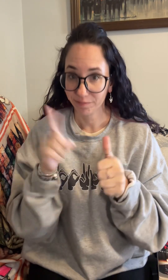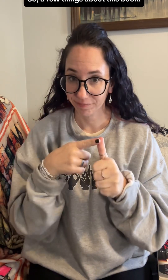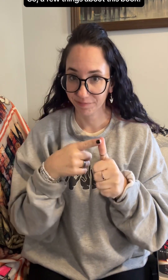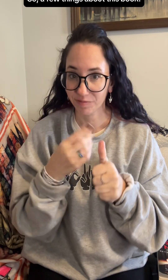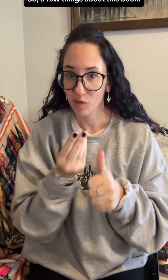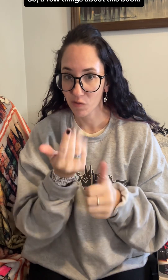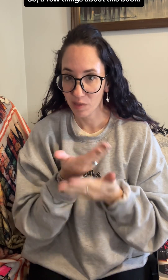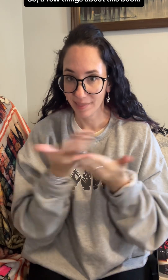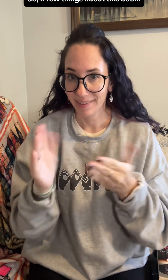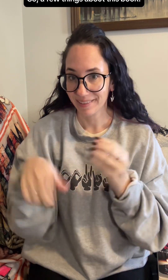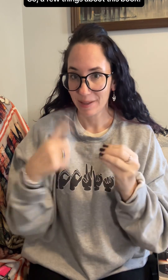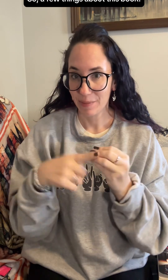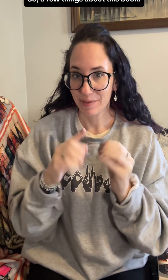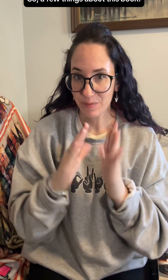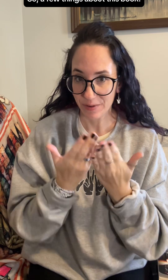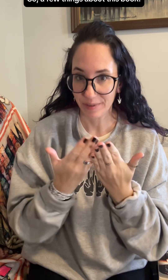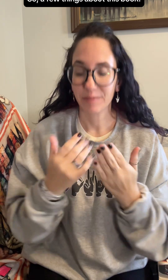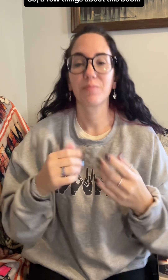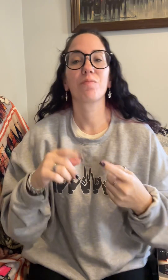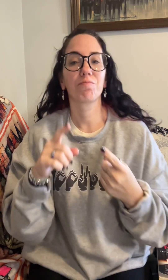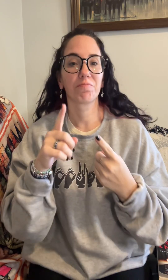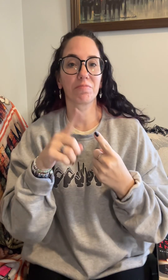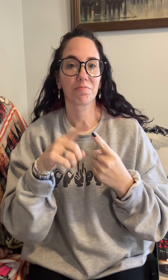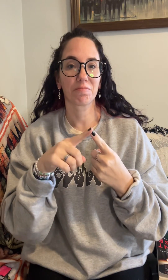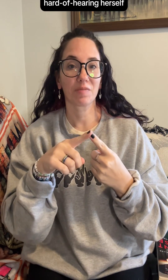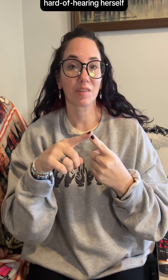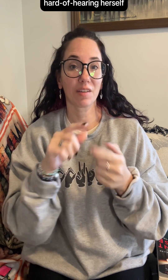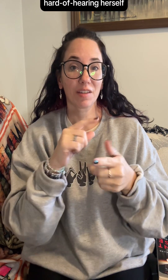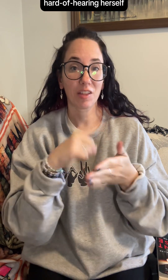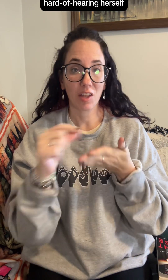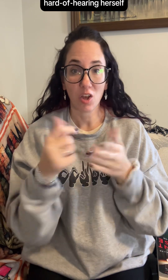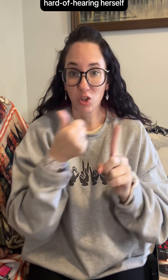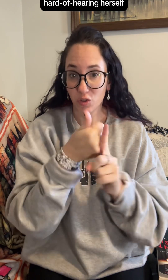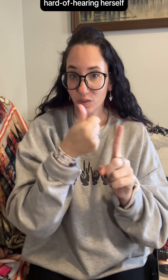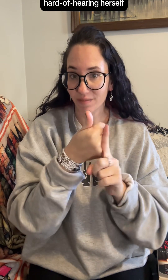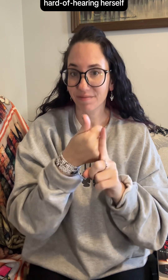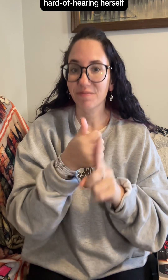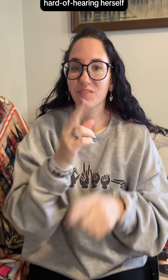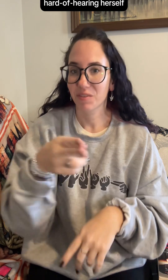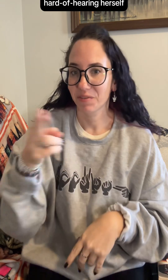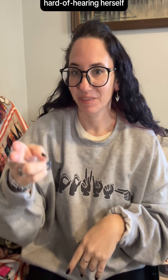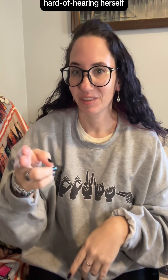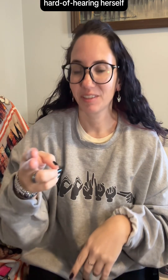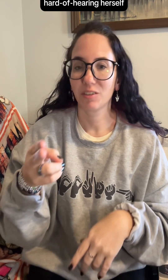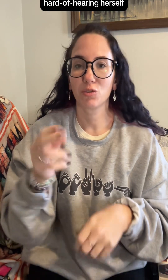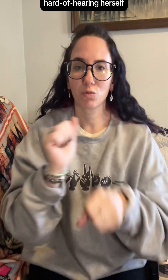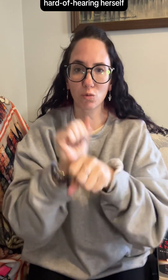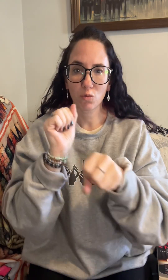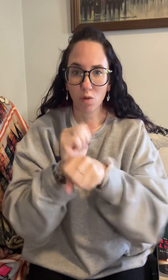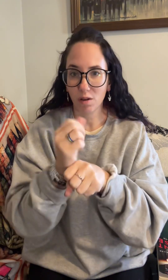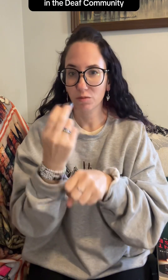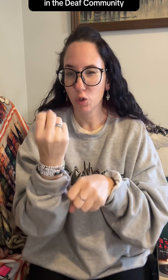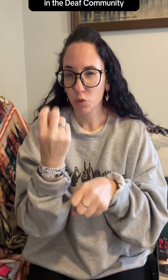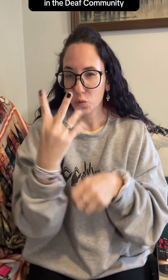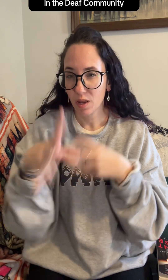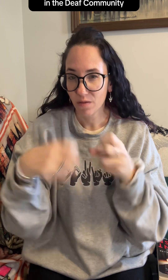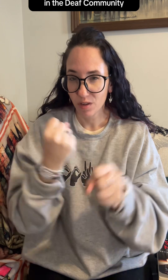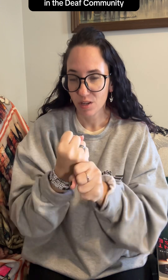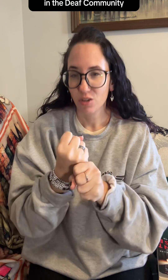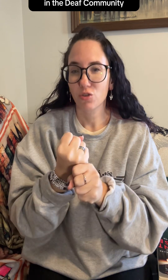So, a few things about this book. First, the author is hard of hearing herself. She worked for 12